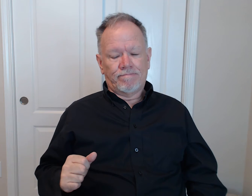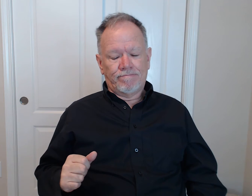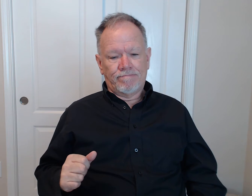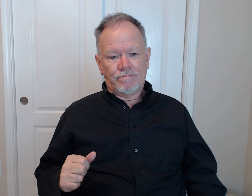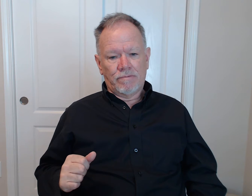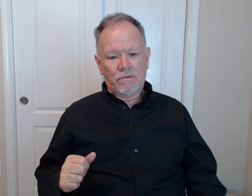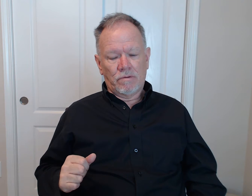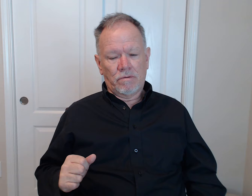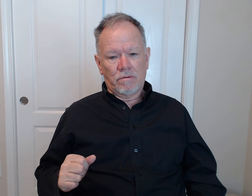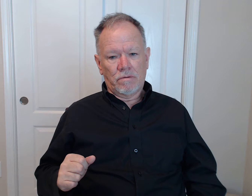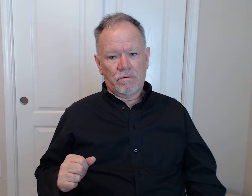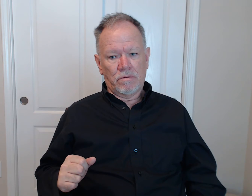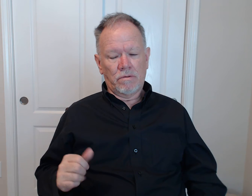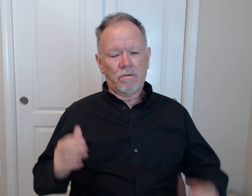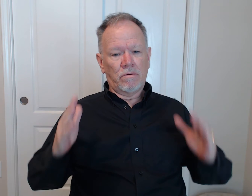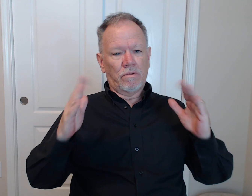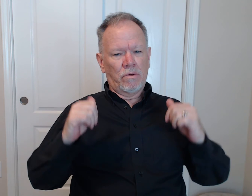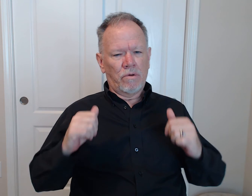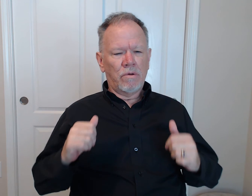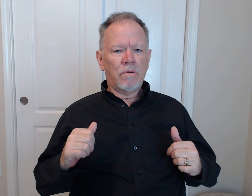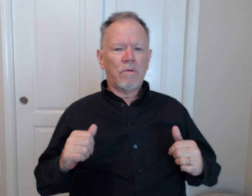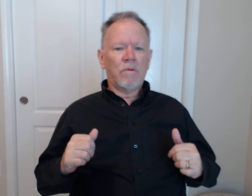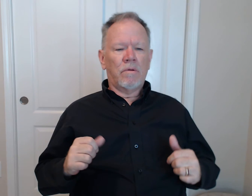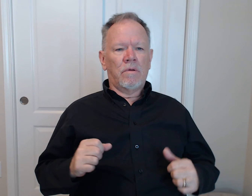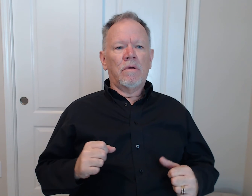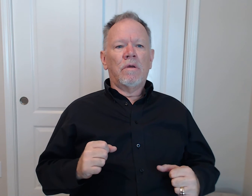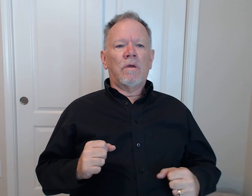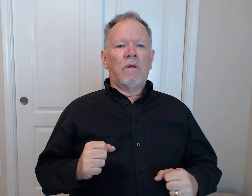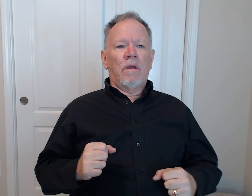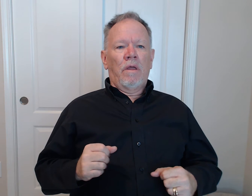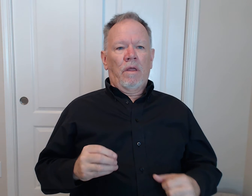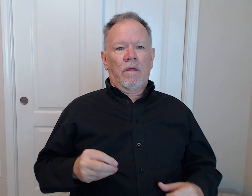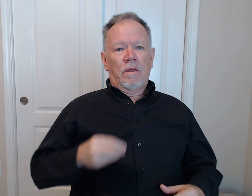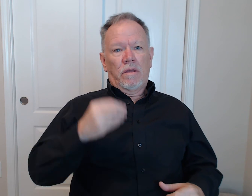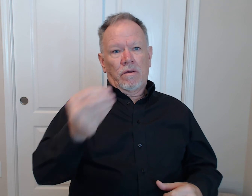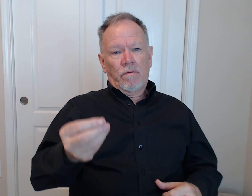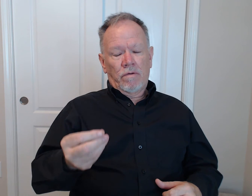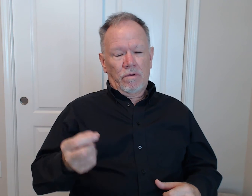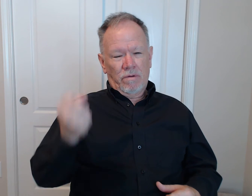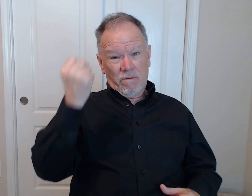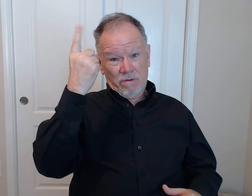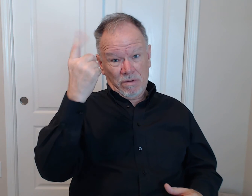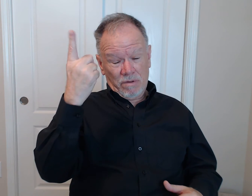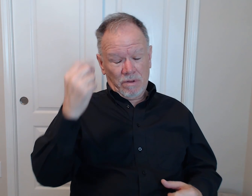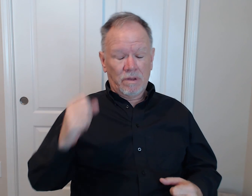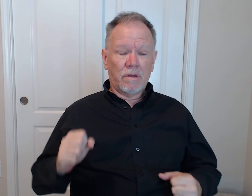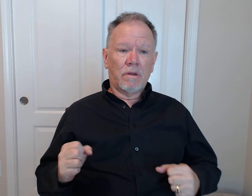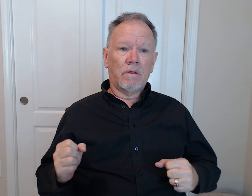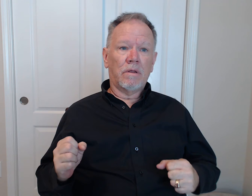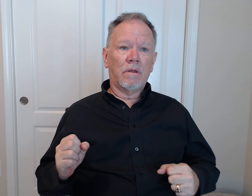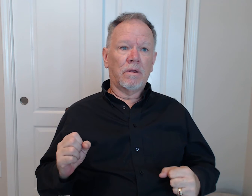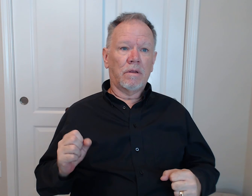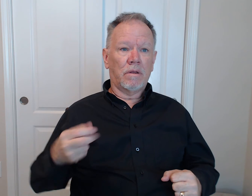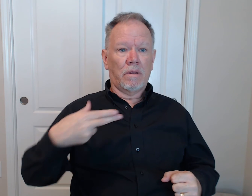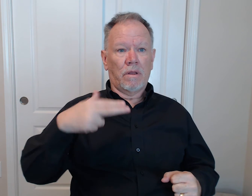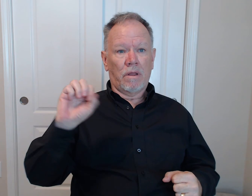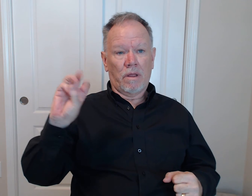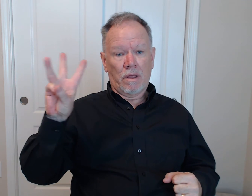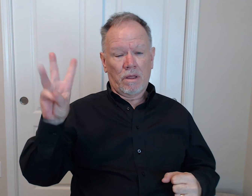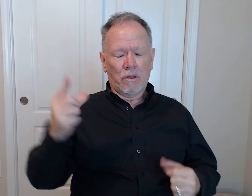So hopefully that gives you a sense of how to do these types of problems. And more than, I guess this, and you're going to learn multiplication